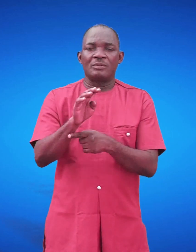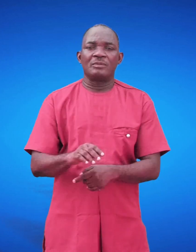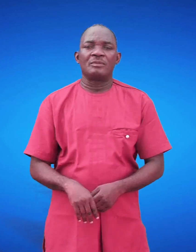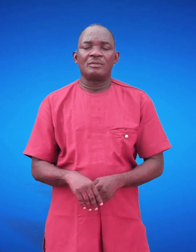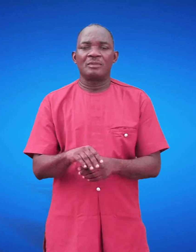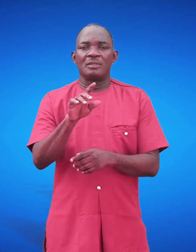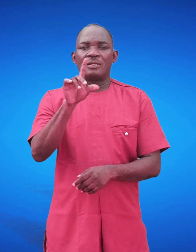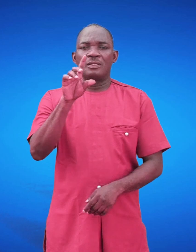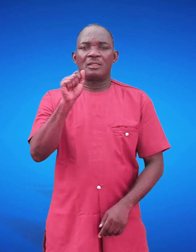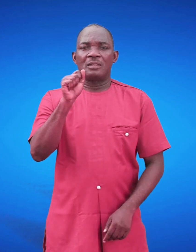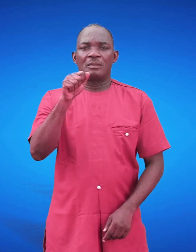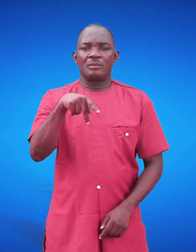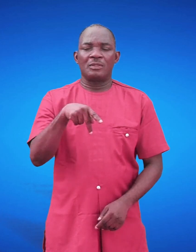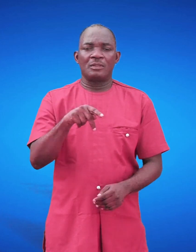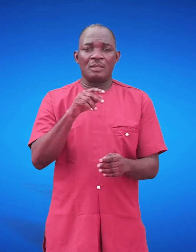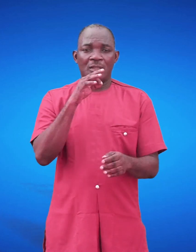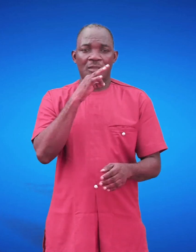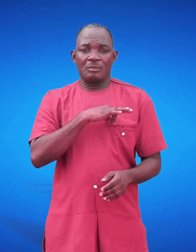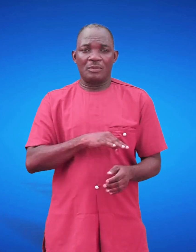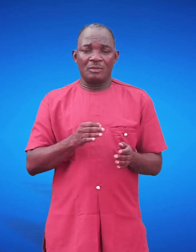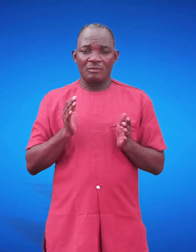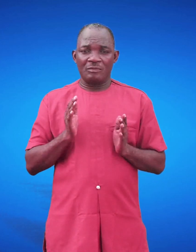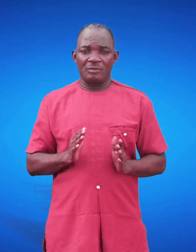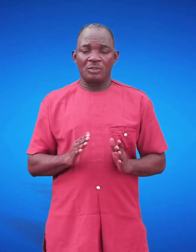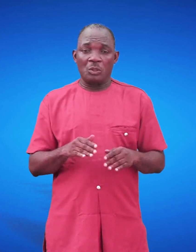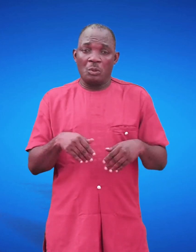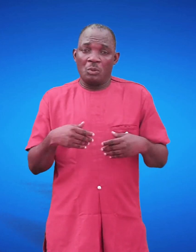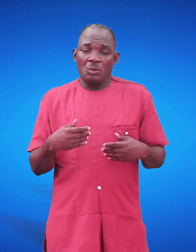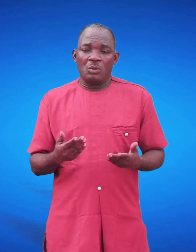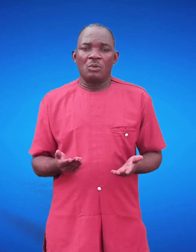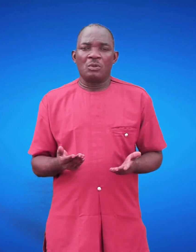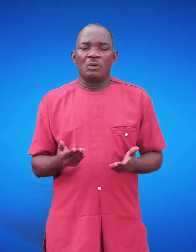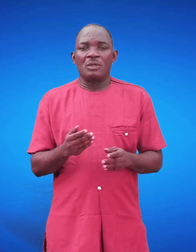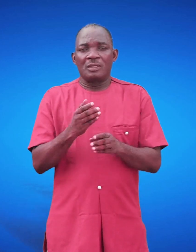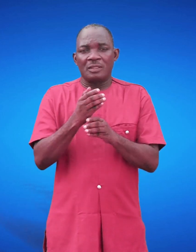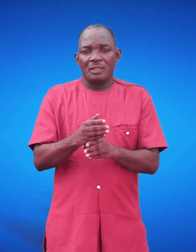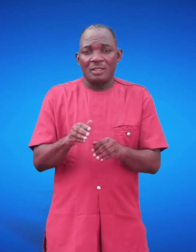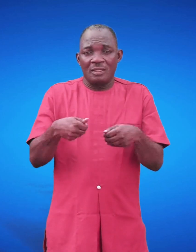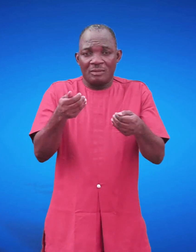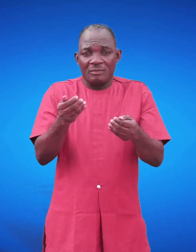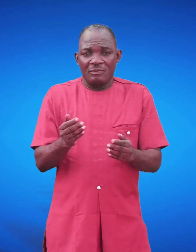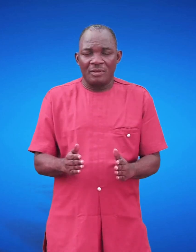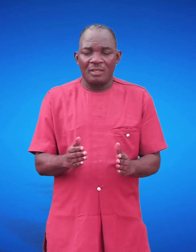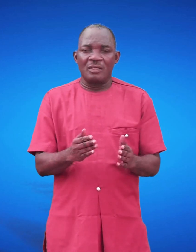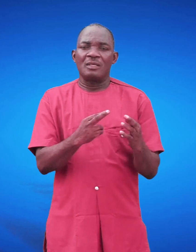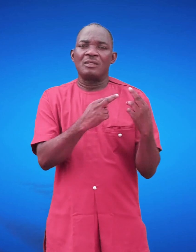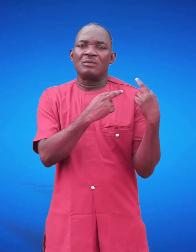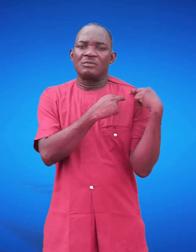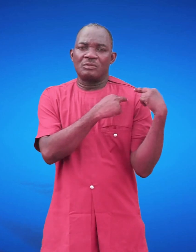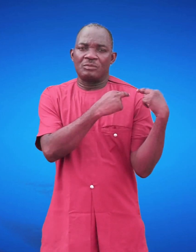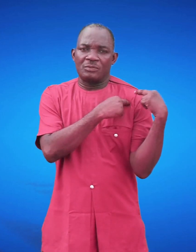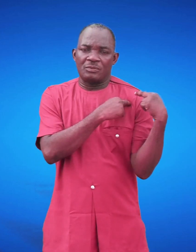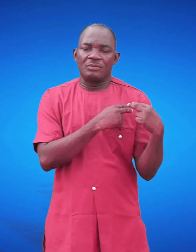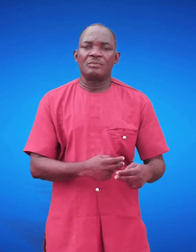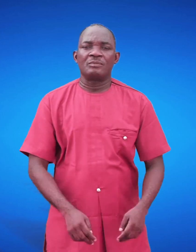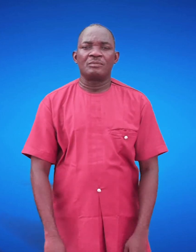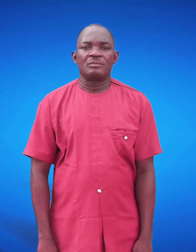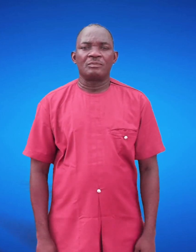LEAP Beneficiary or Caregiver Responsibilities,